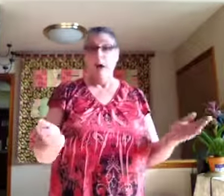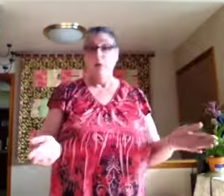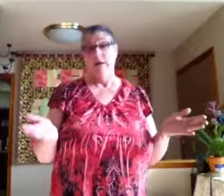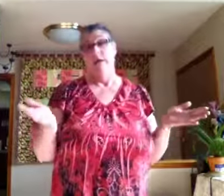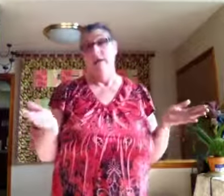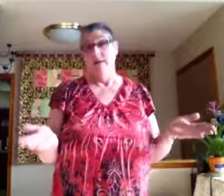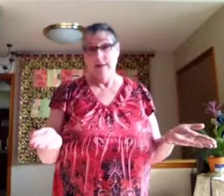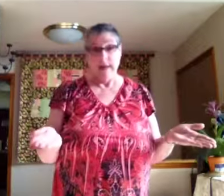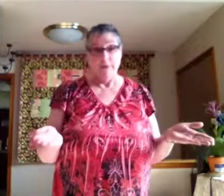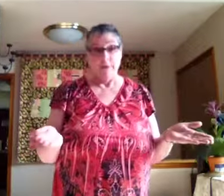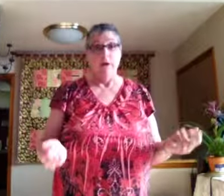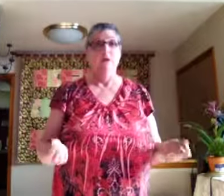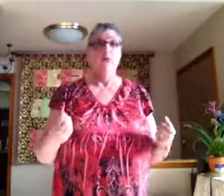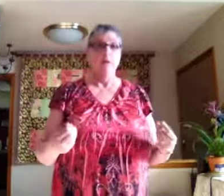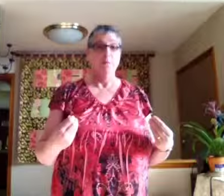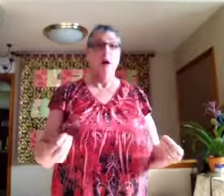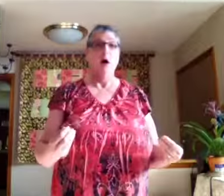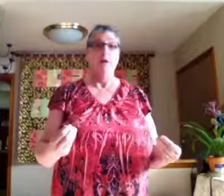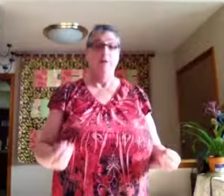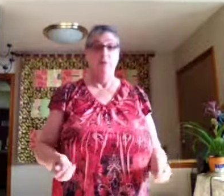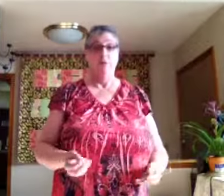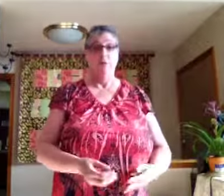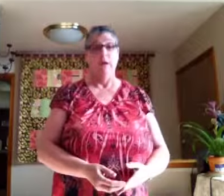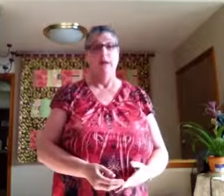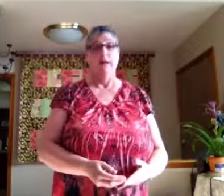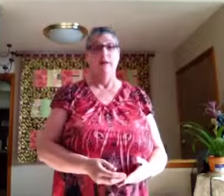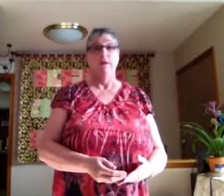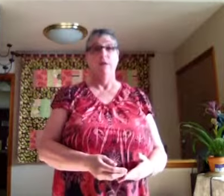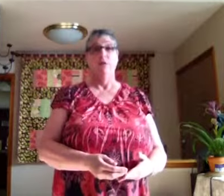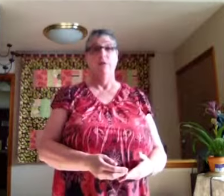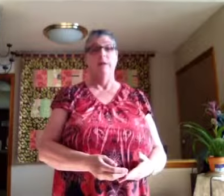How did David respond to the story that Nathan had told him?